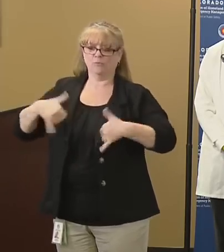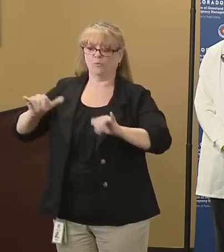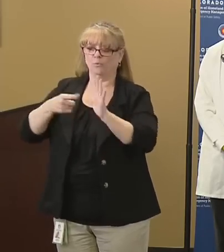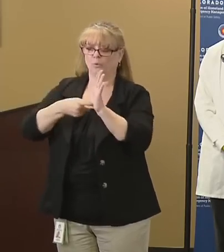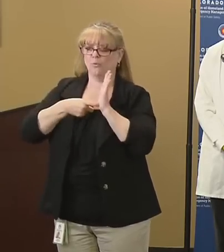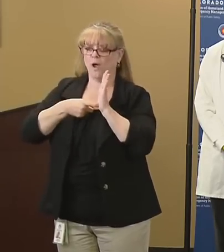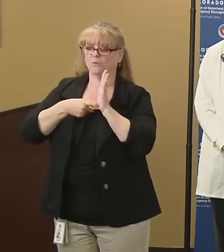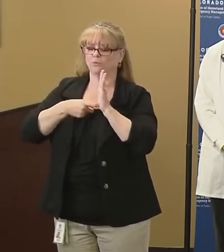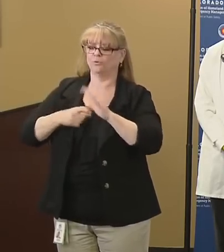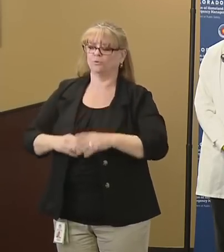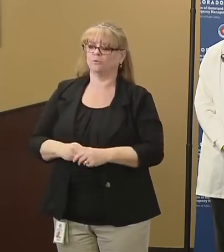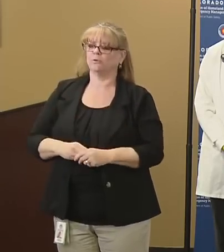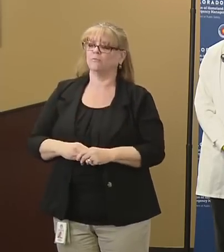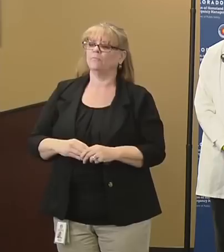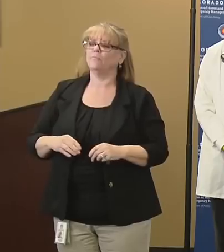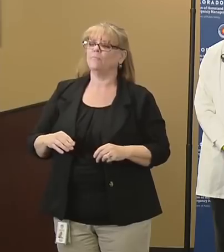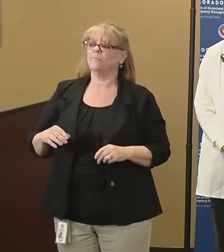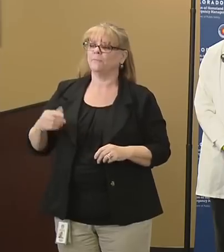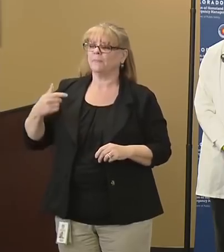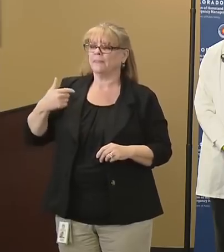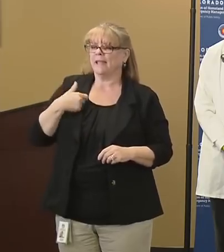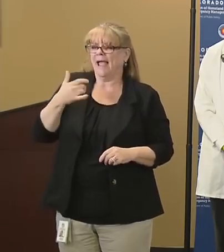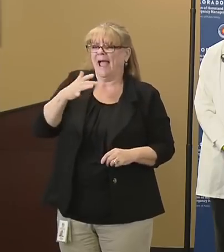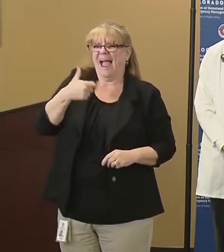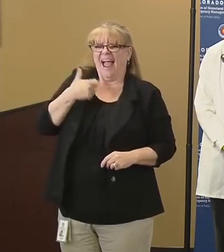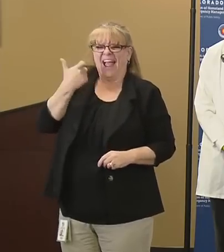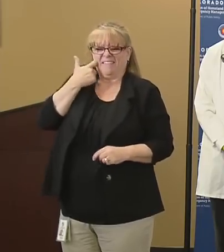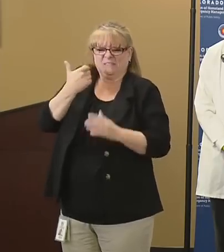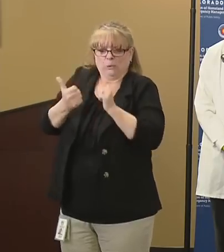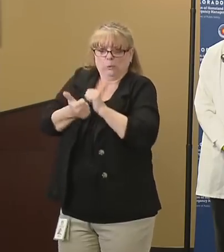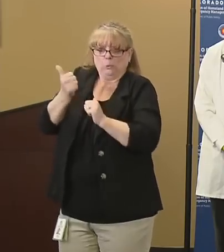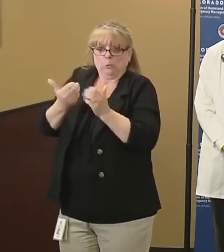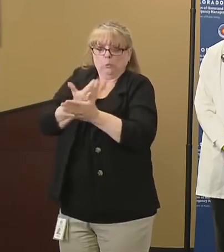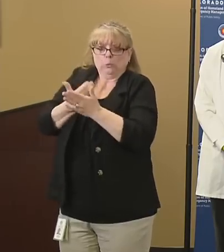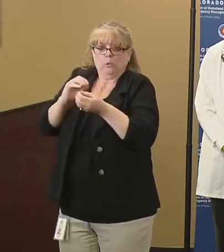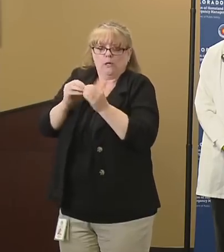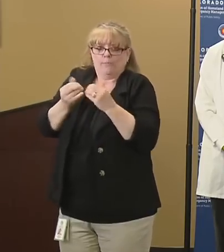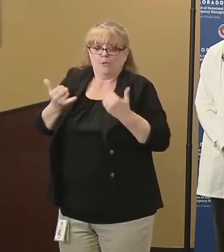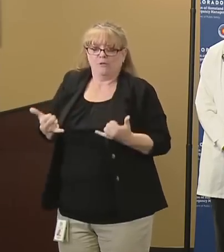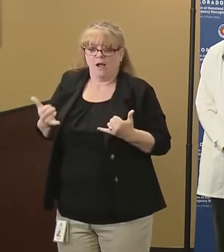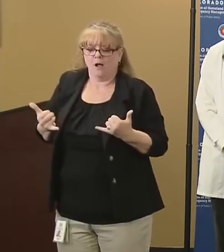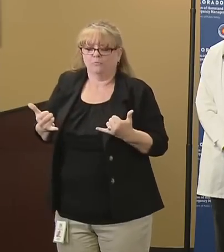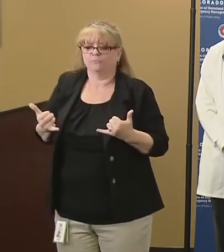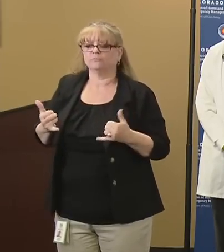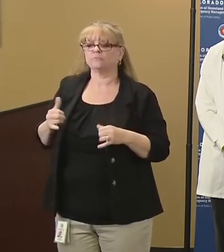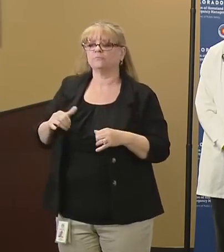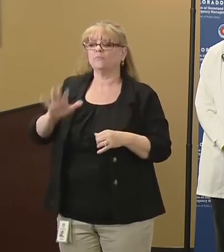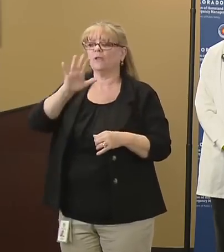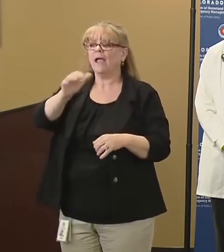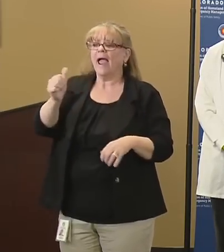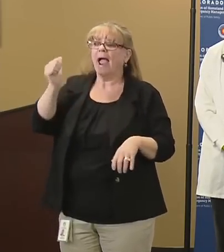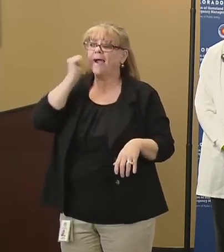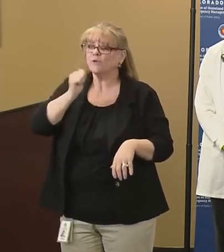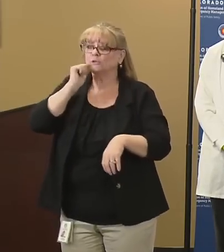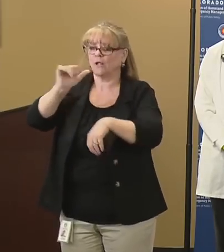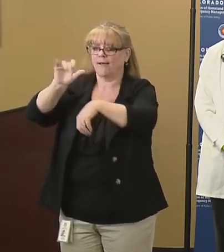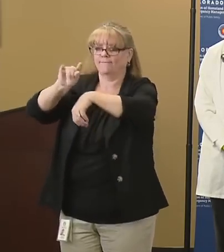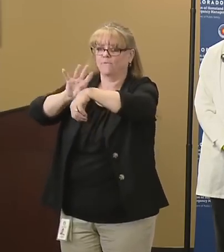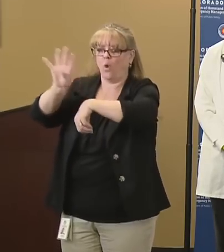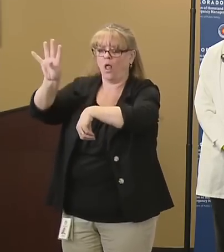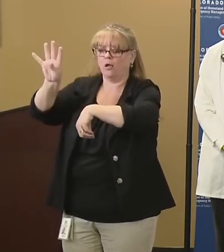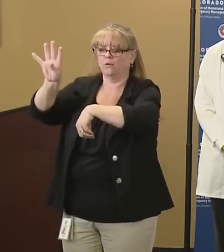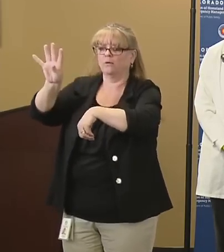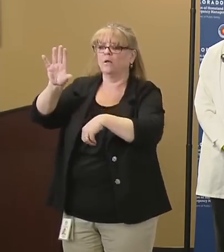the continued growth of the virus in Colorado. As you know, we post our daily update figures at 4 o'clock each day at